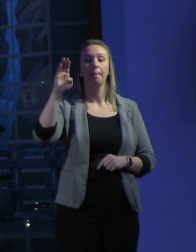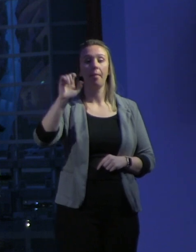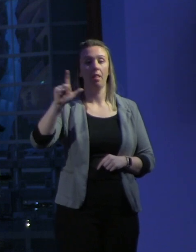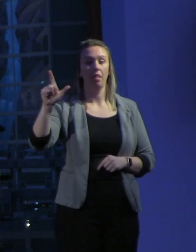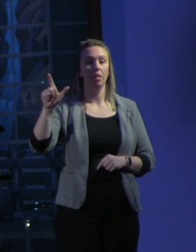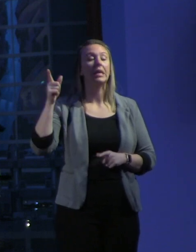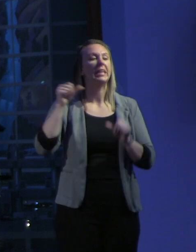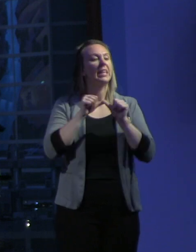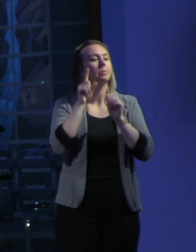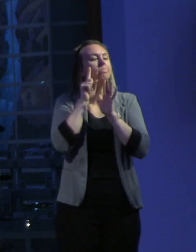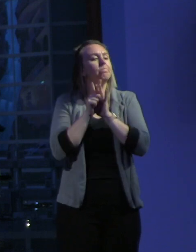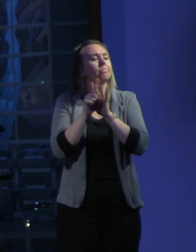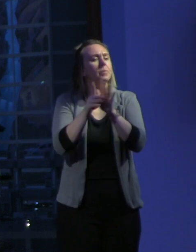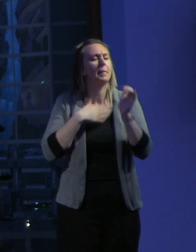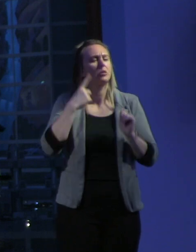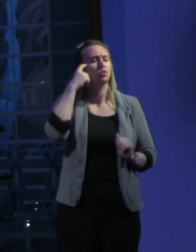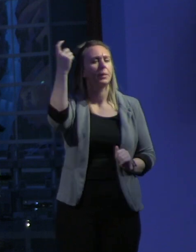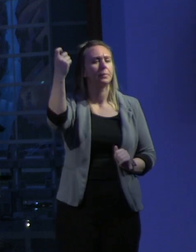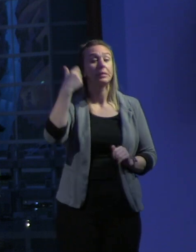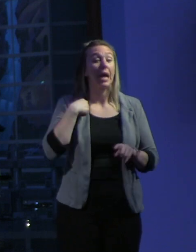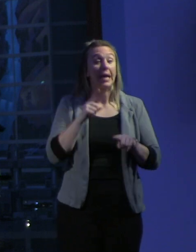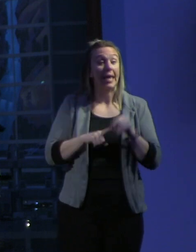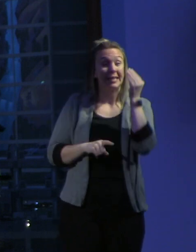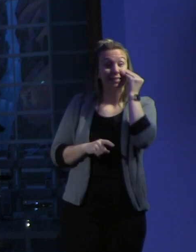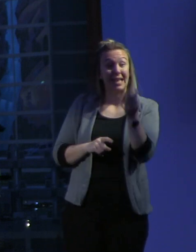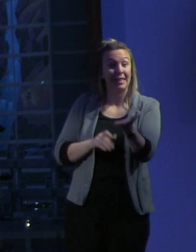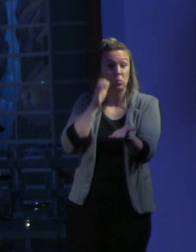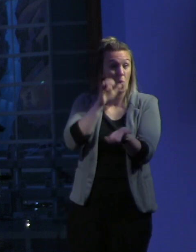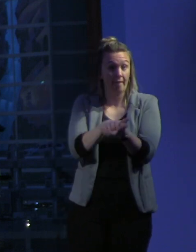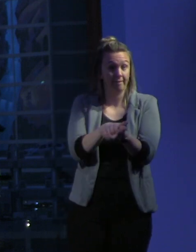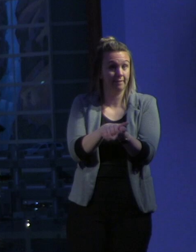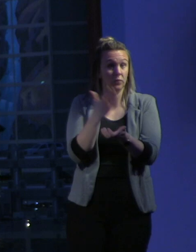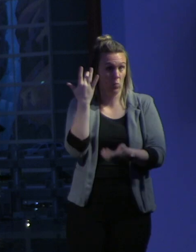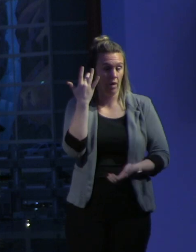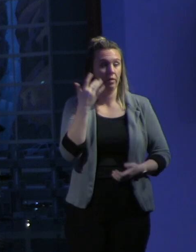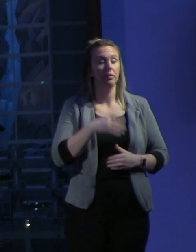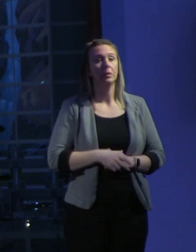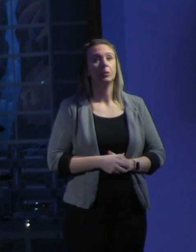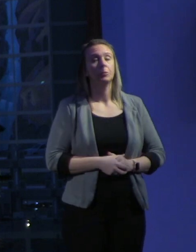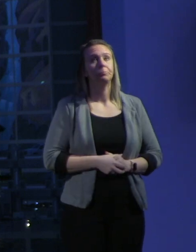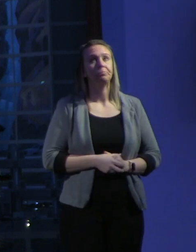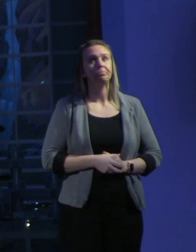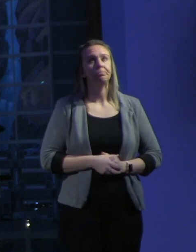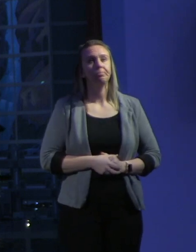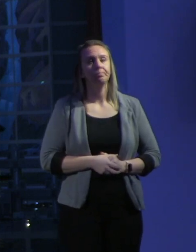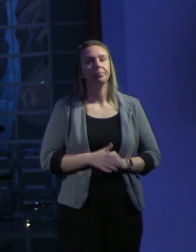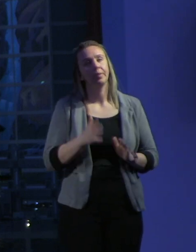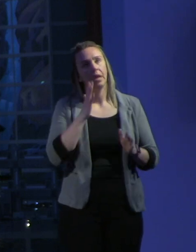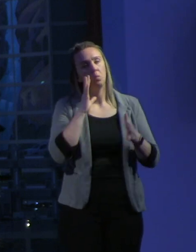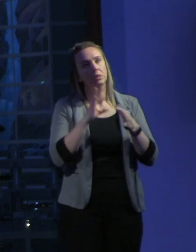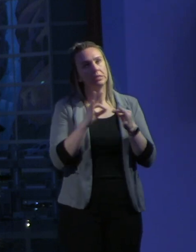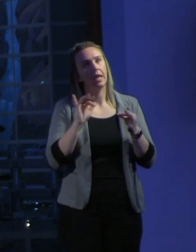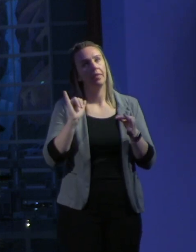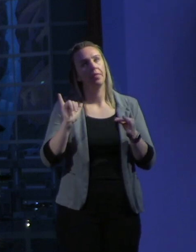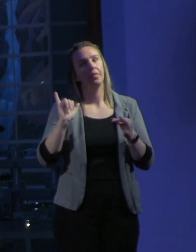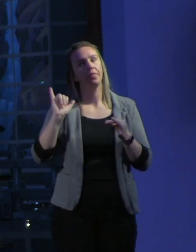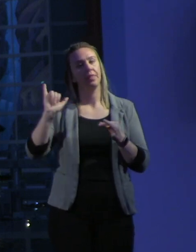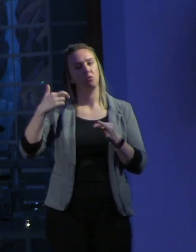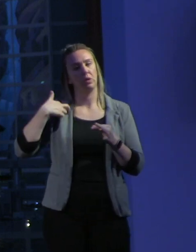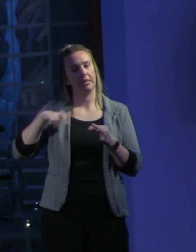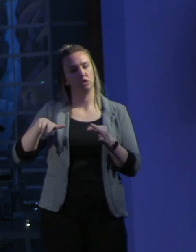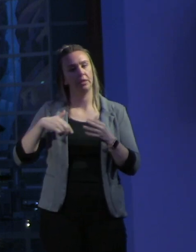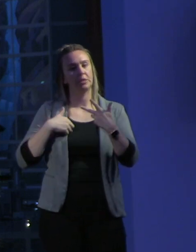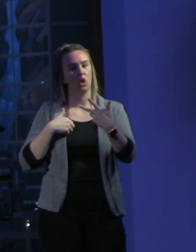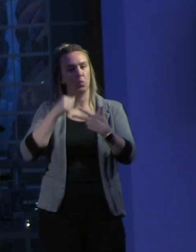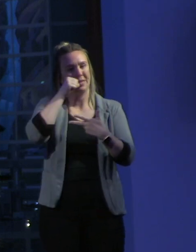to me in dreams. I can't tell his wife about it, because I'll just say the religion has 3 letters in